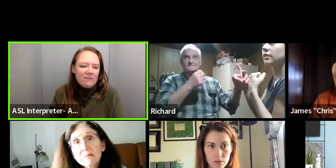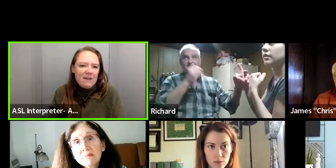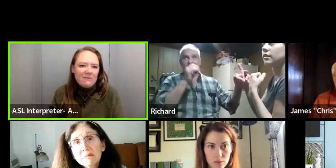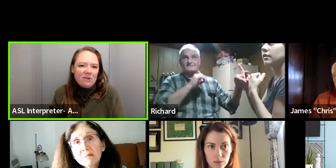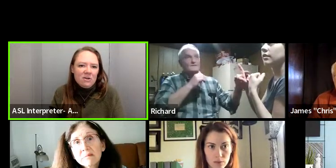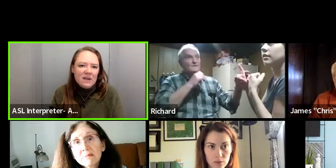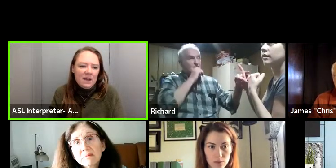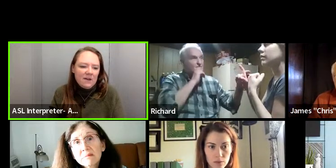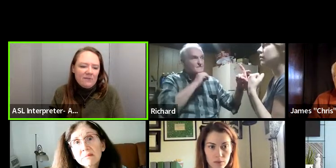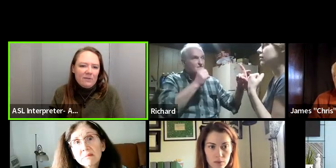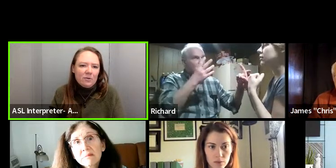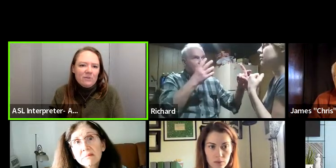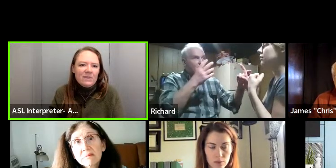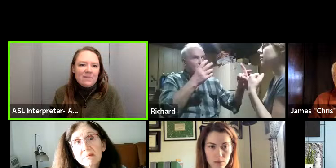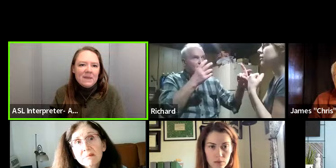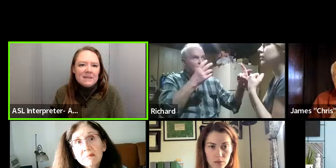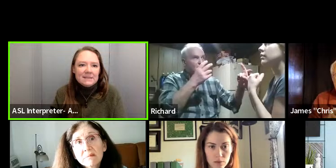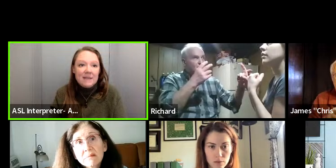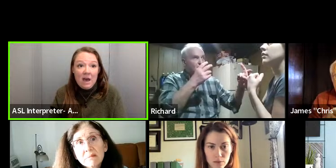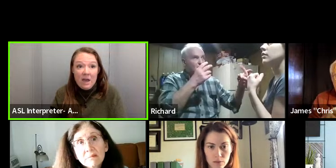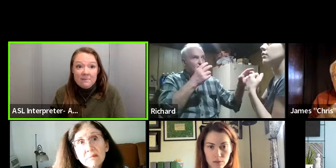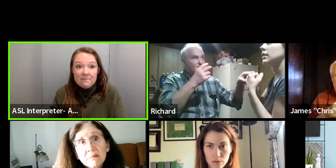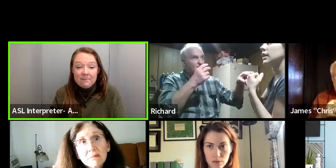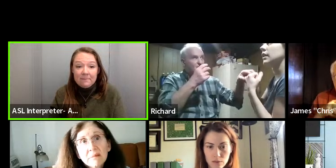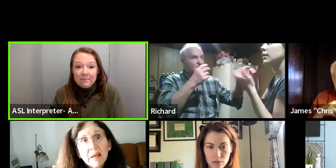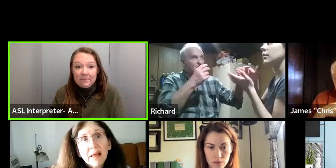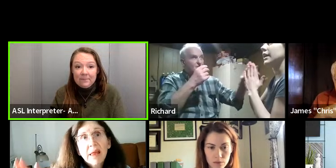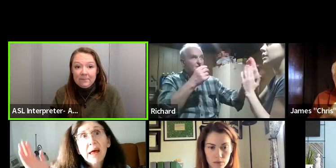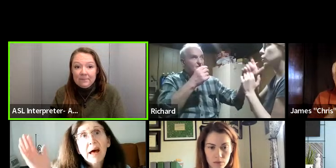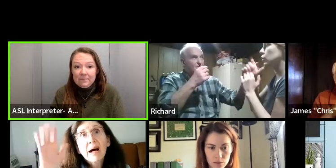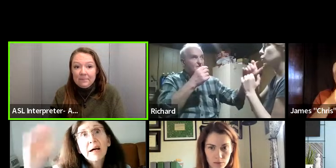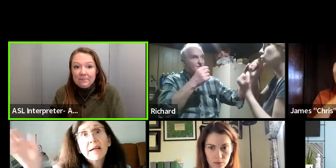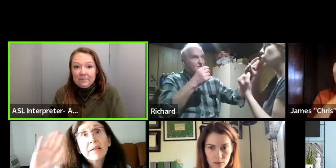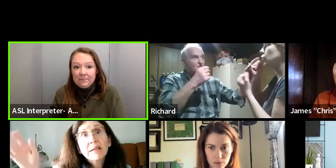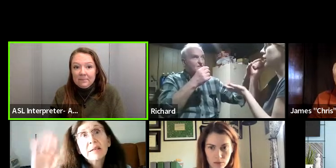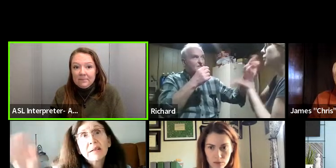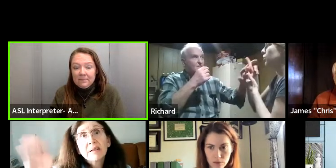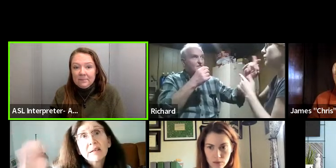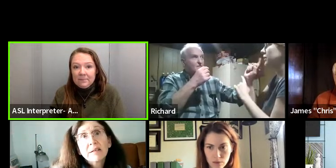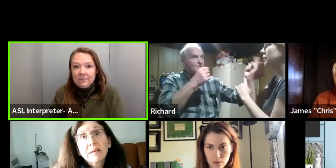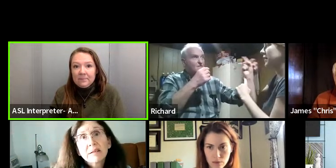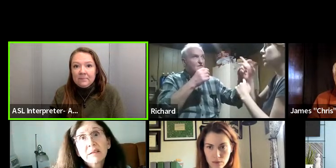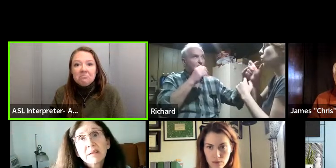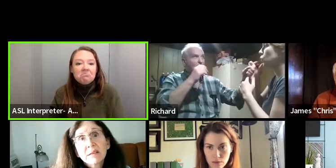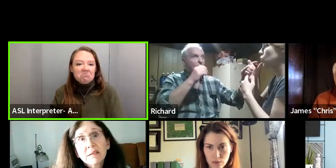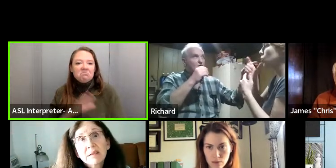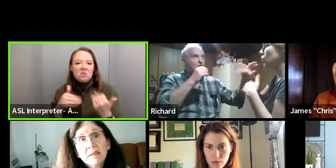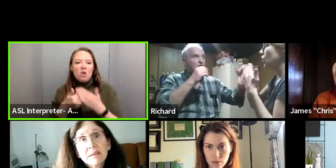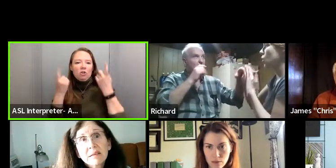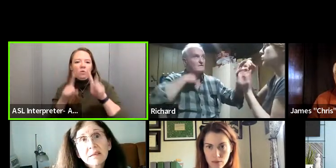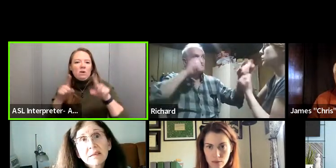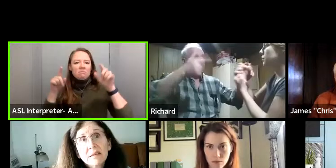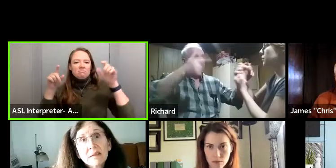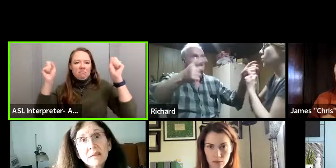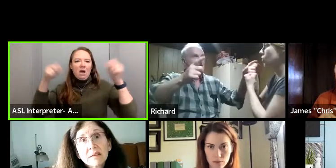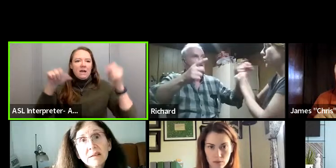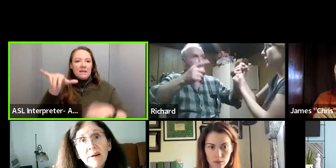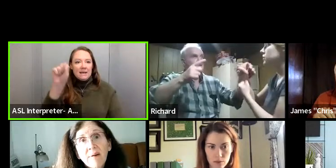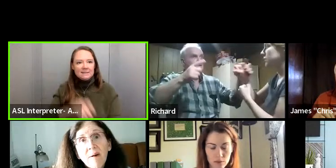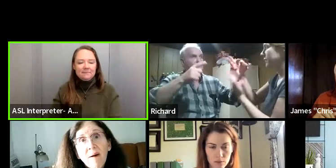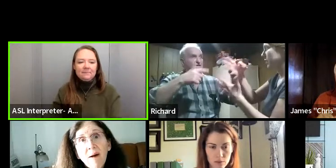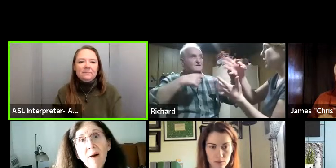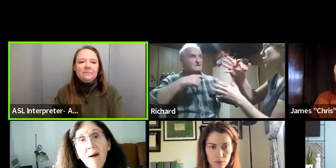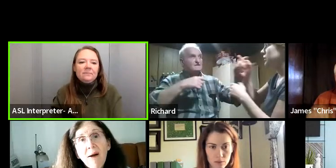All in favor of approving the minutes, say aye. Aye. Aye.